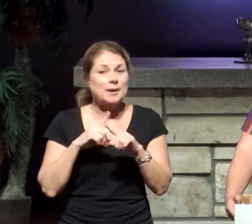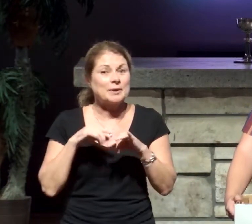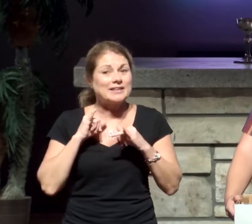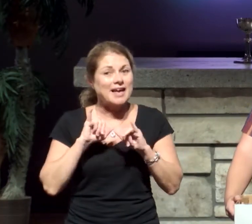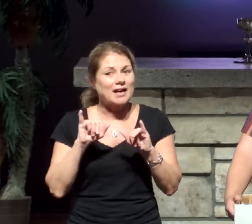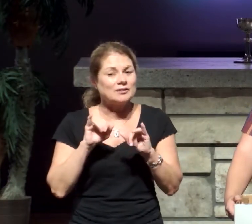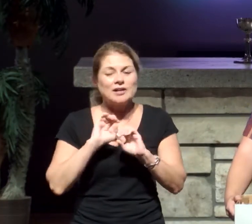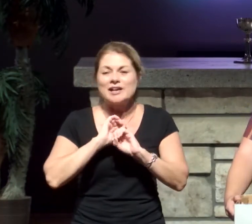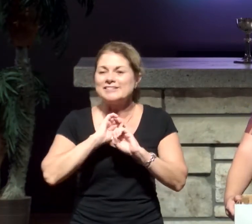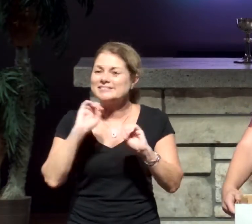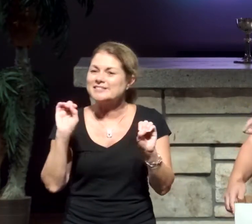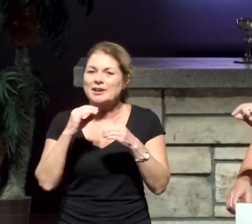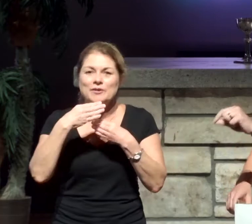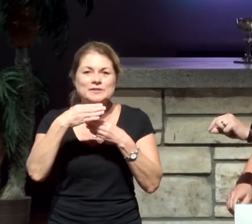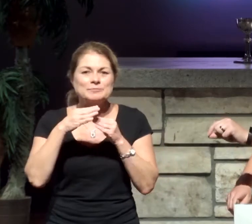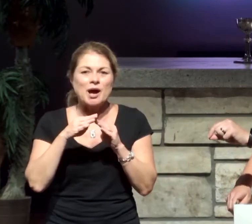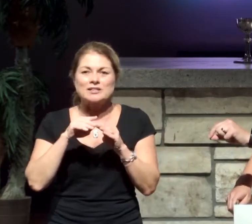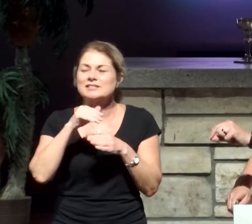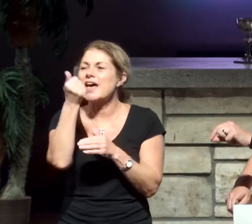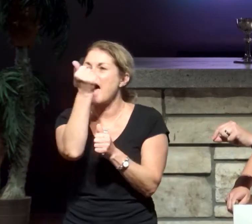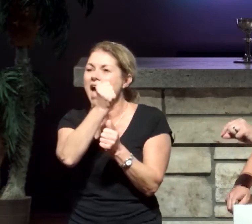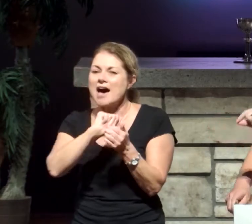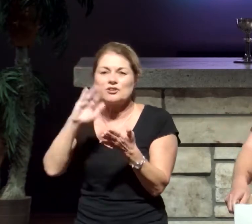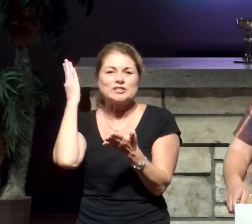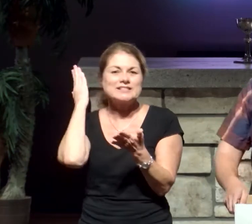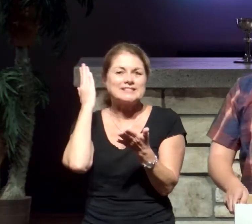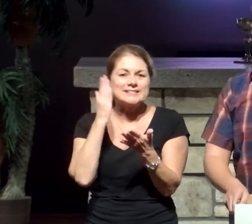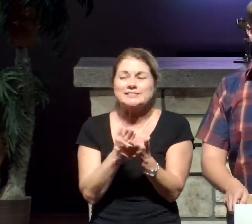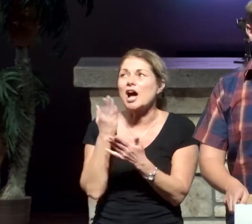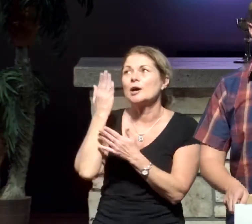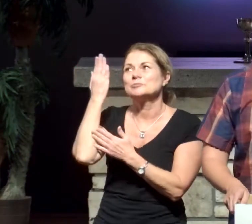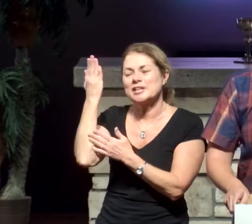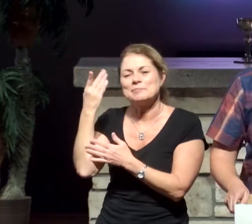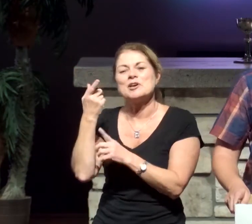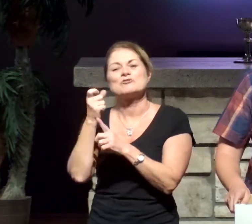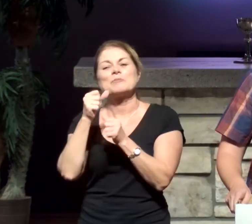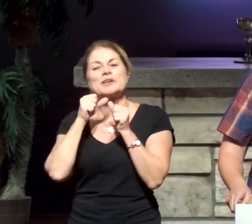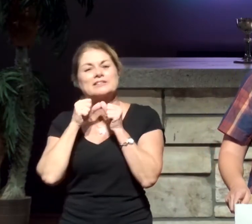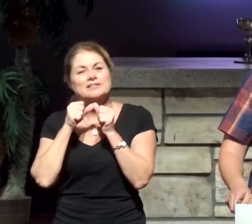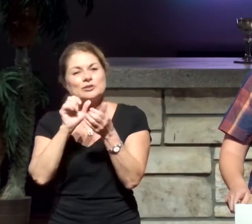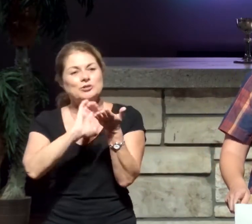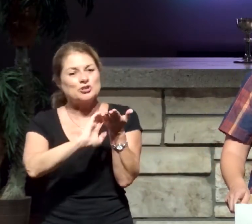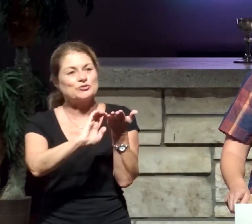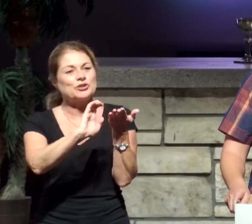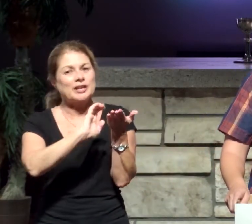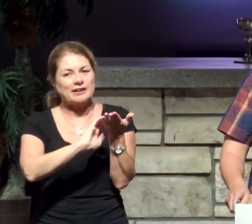none of those boxes ever stopped him from continuing to forgive me.